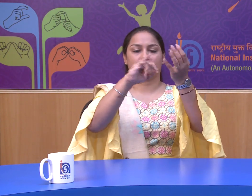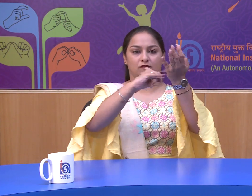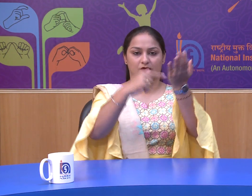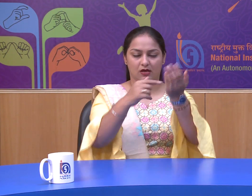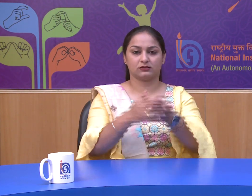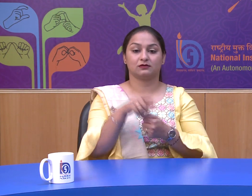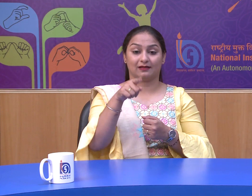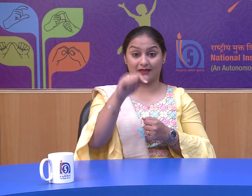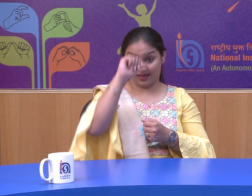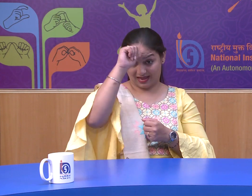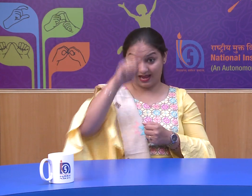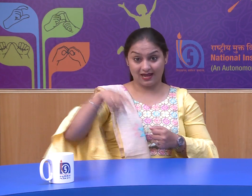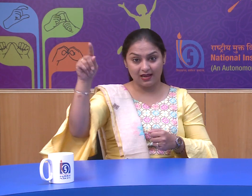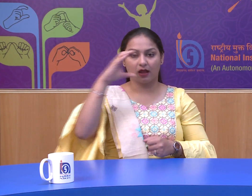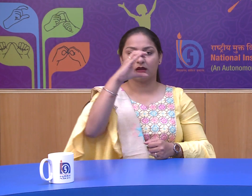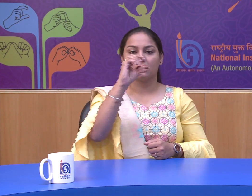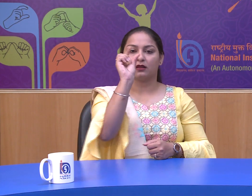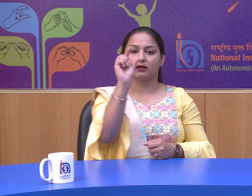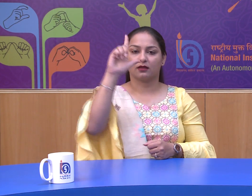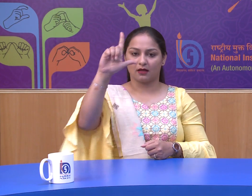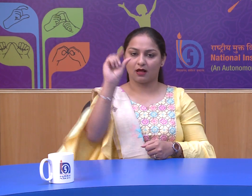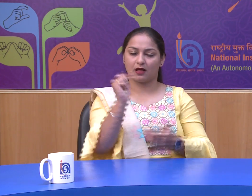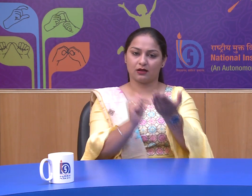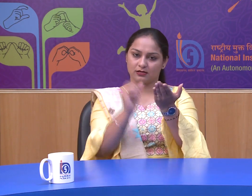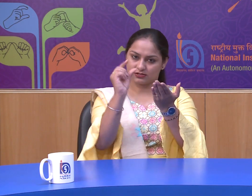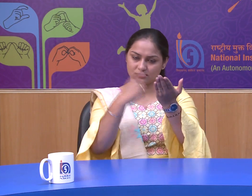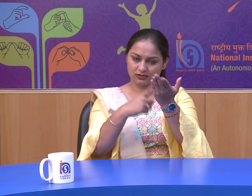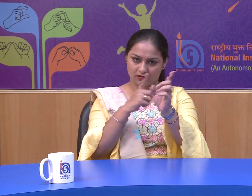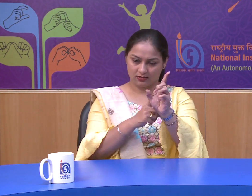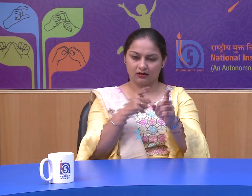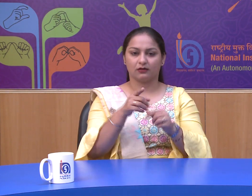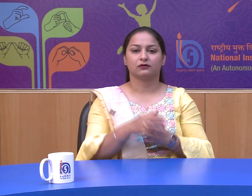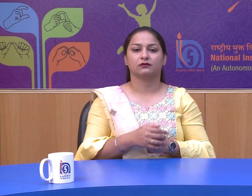Indian culture spread to far away lands.